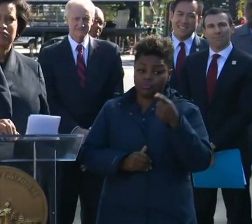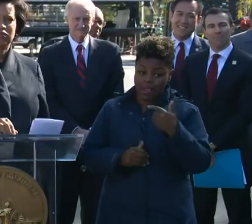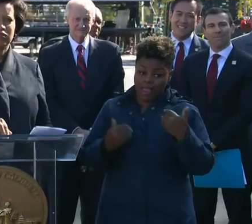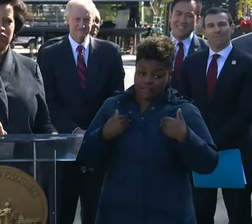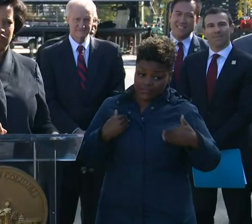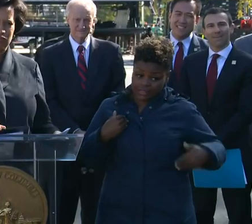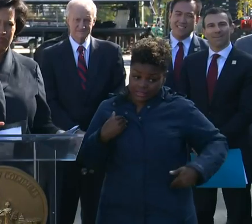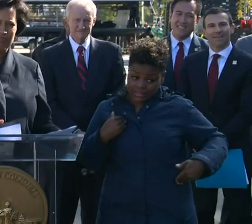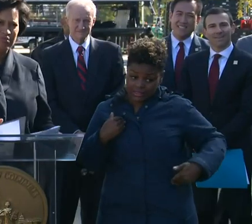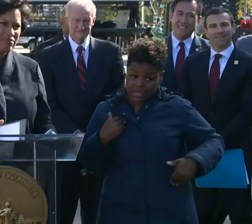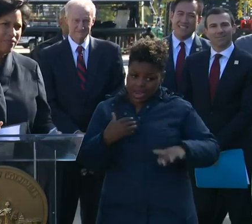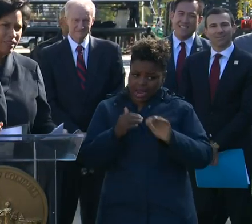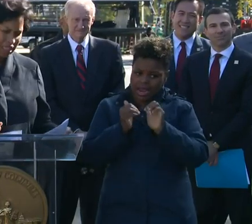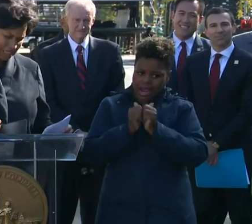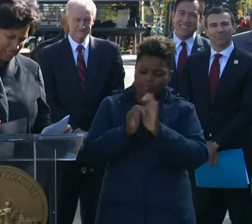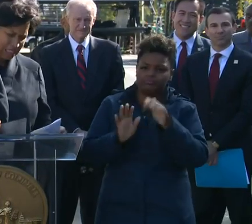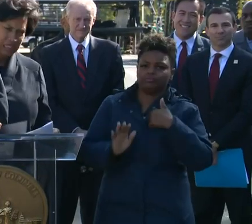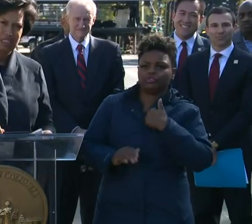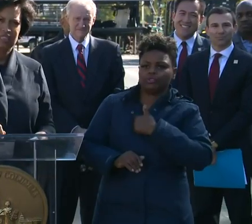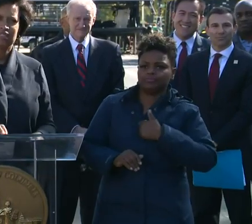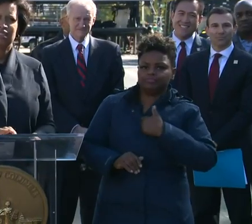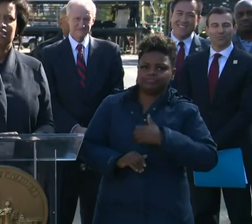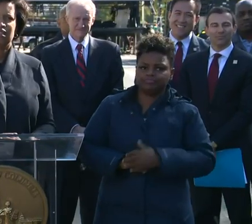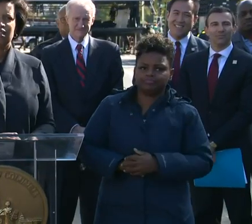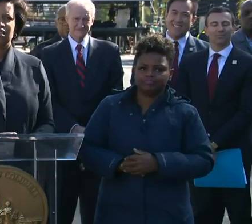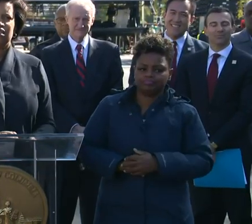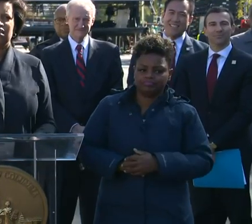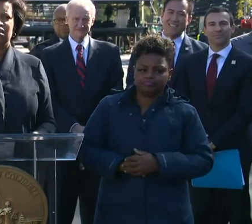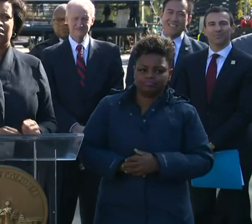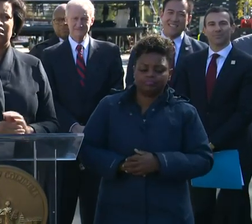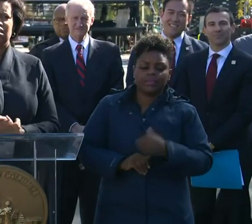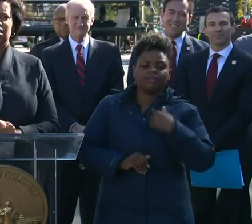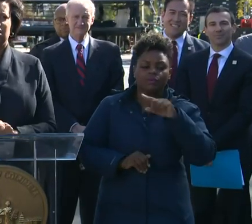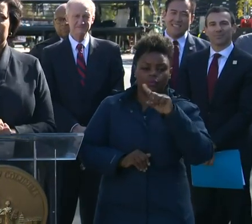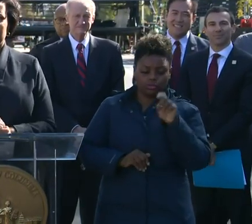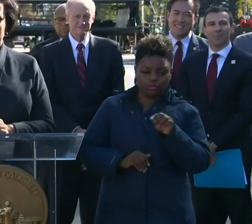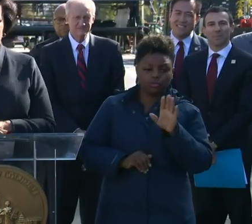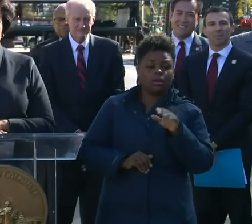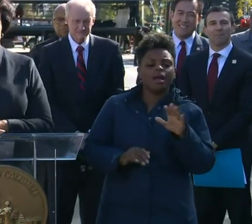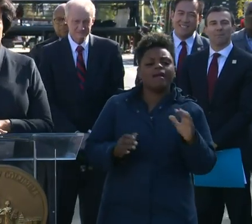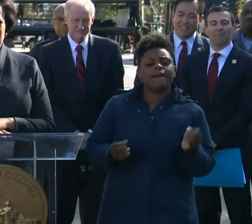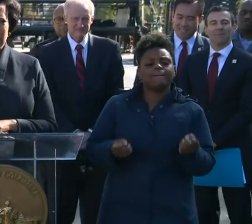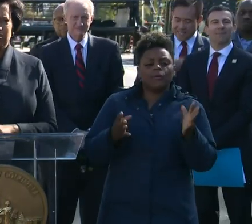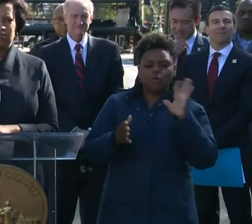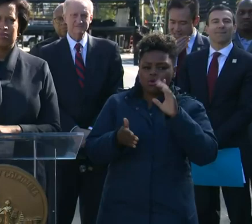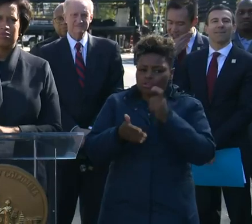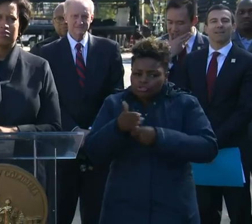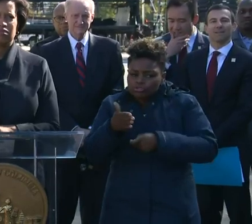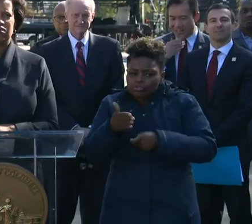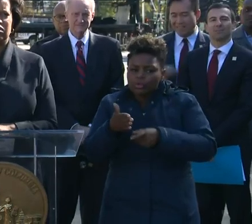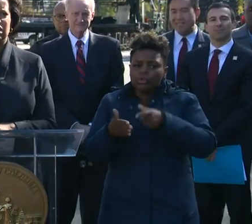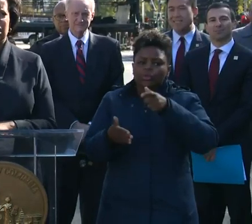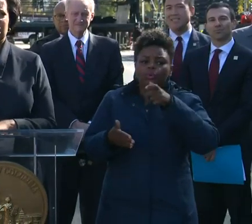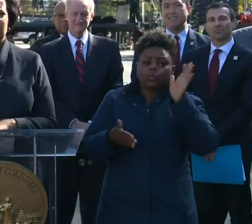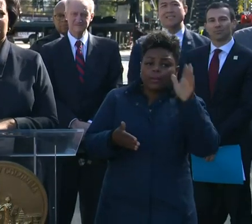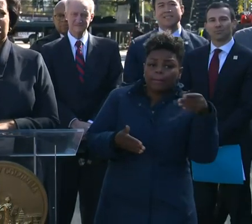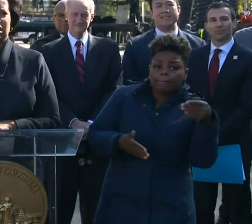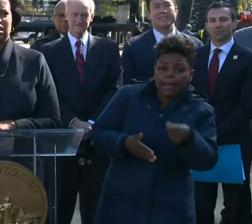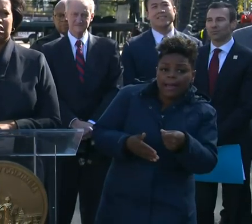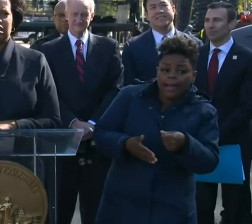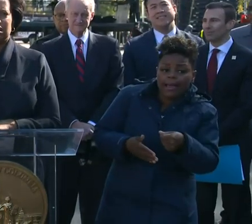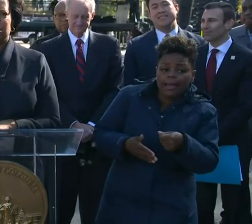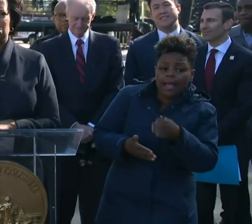seems like kind of a downer question, but how much is all this going to cost? Who's going to pay for it, and what's the likely economic impact of